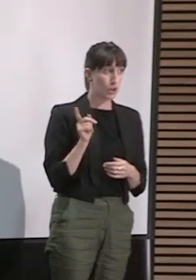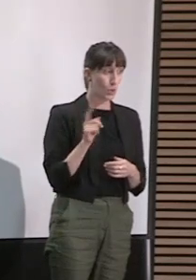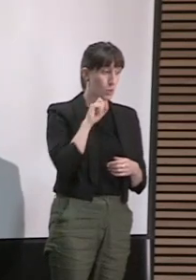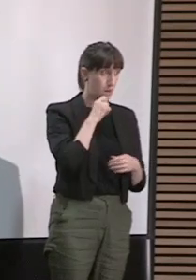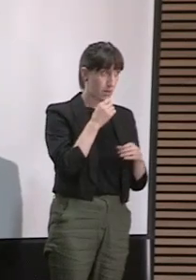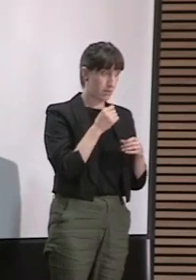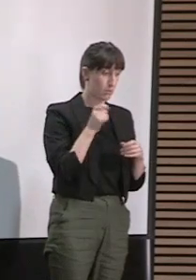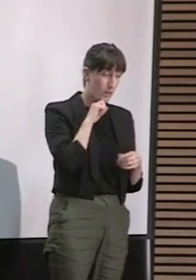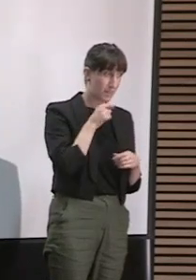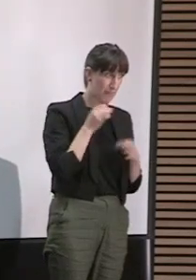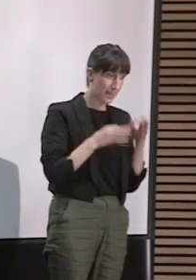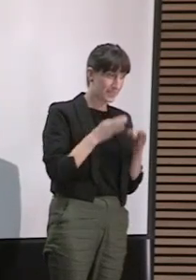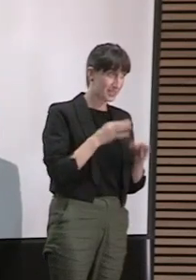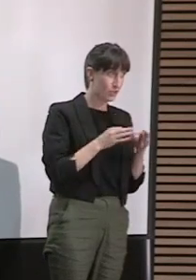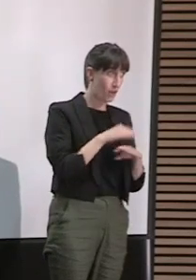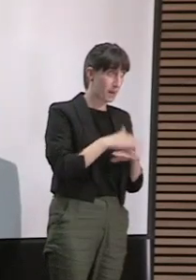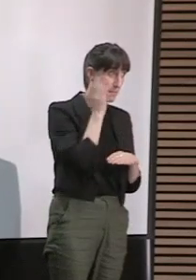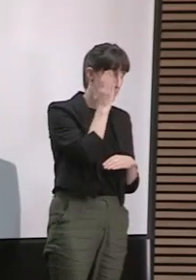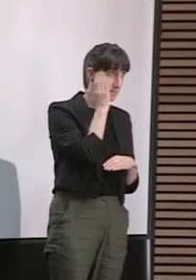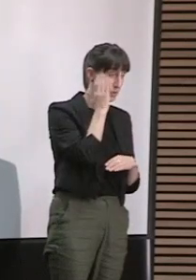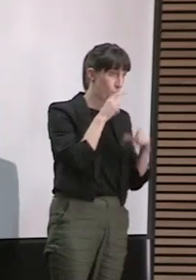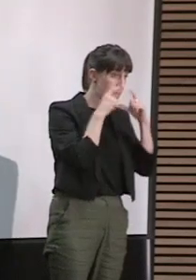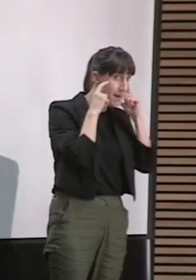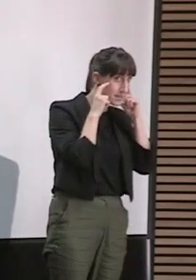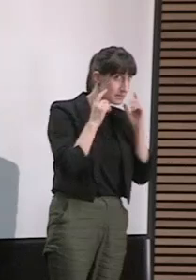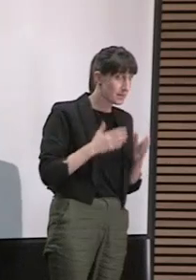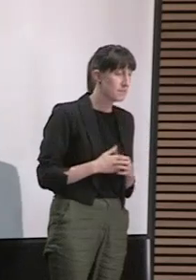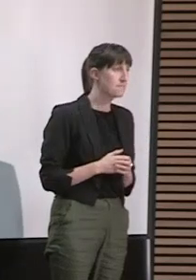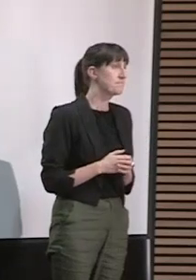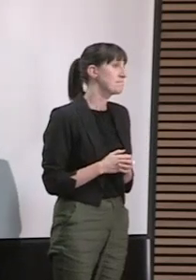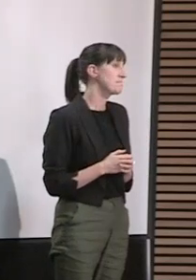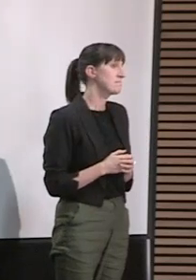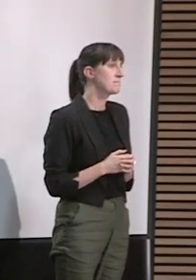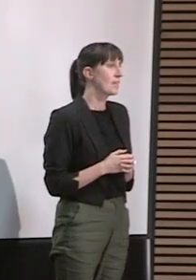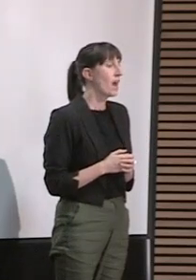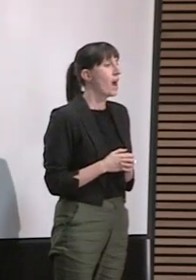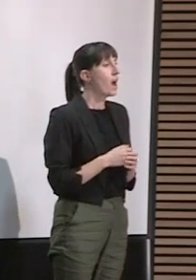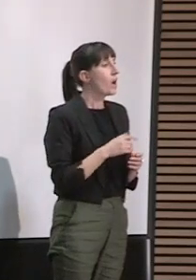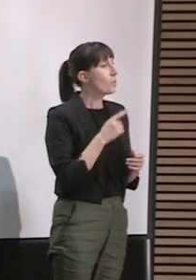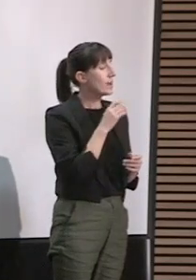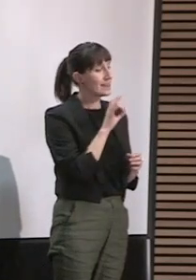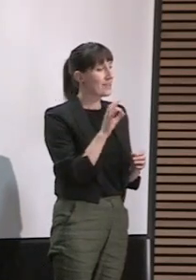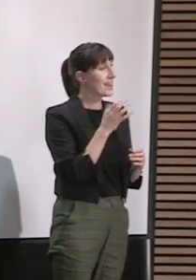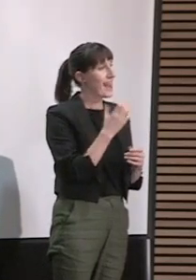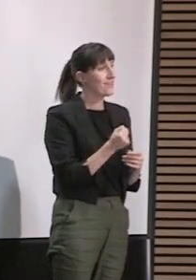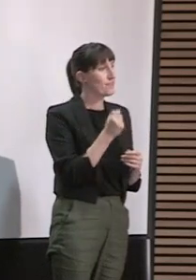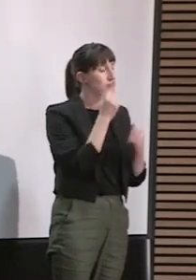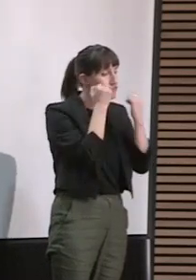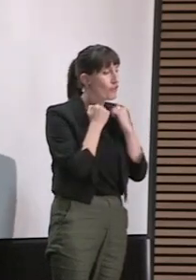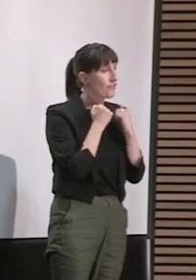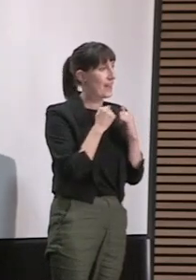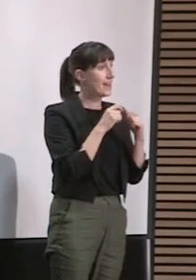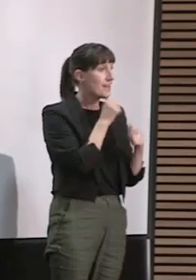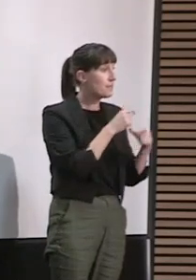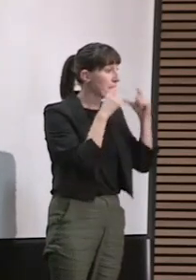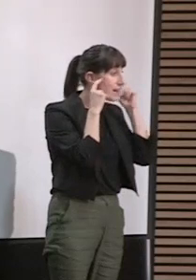Look, at this point I've not seen any evidence to suggest that that would greatly increase the level of protection that we have. But as with everything, and